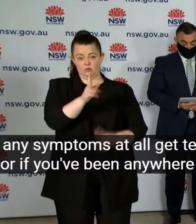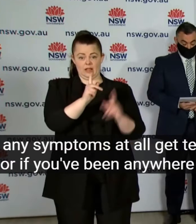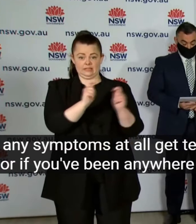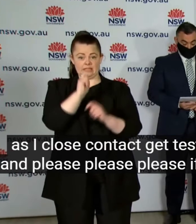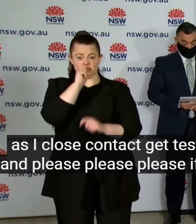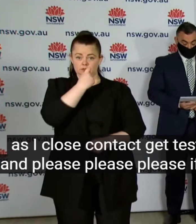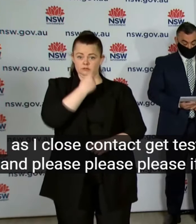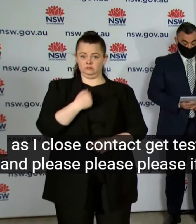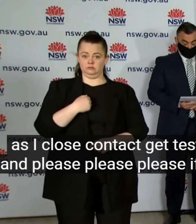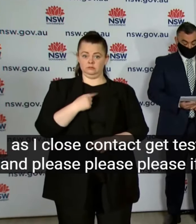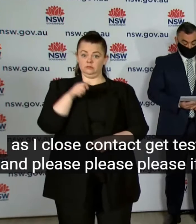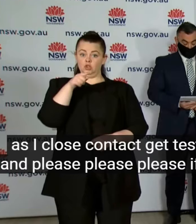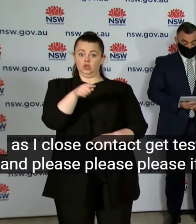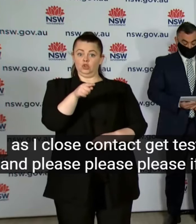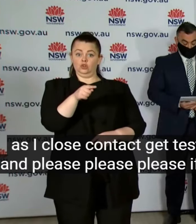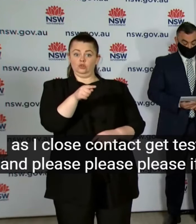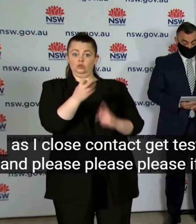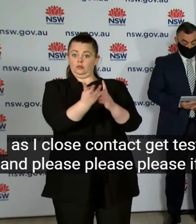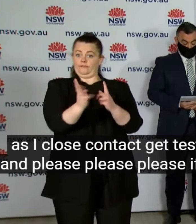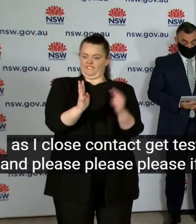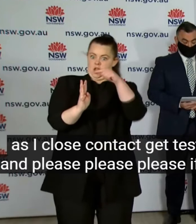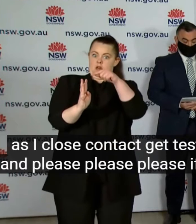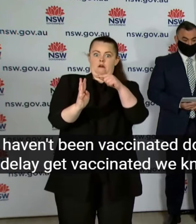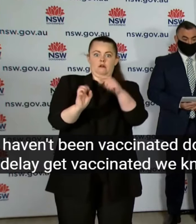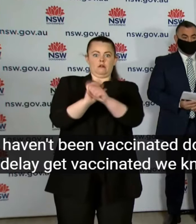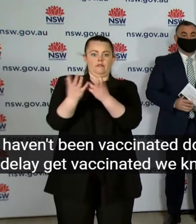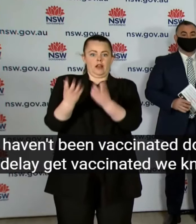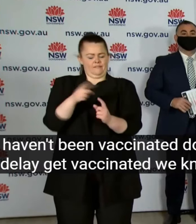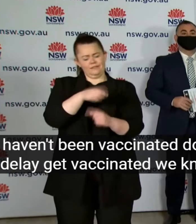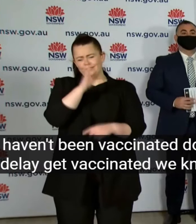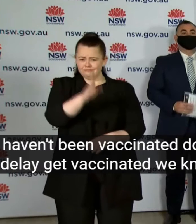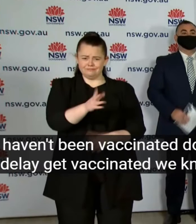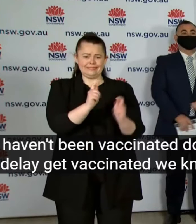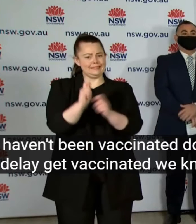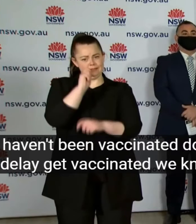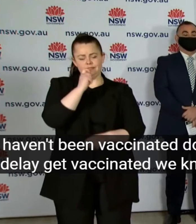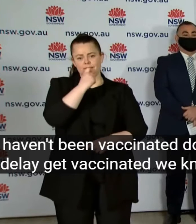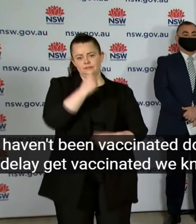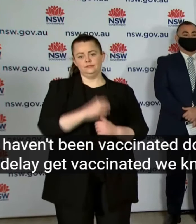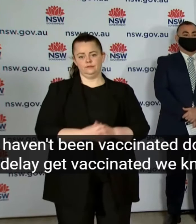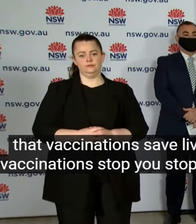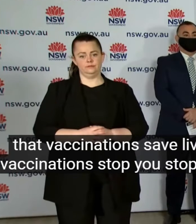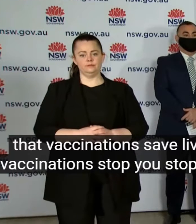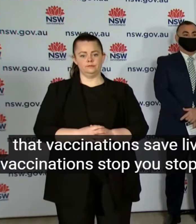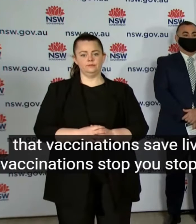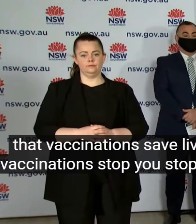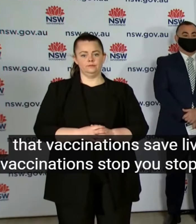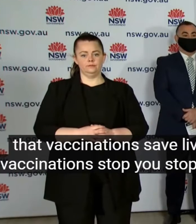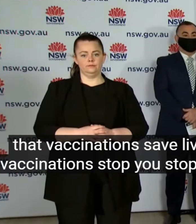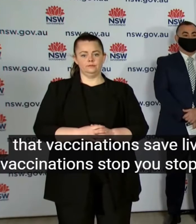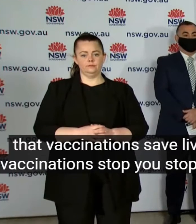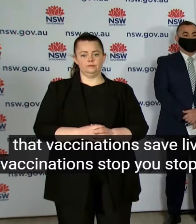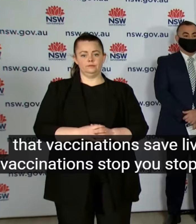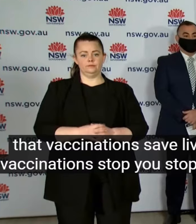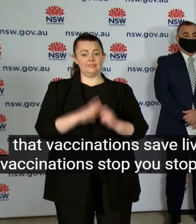delay, get vaccinated. We know that vaccinations save lives. Vaccinations stop you or at least reduce your